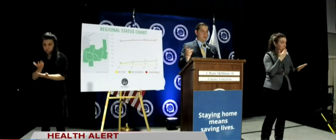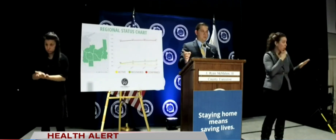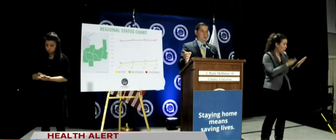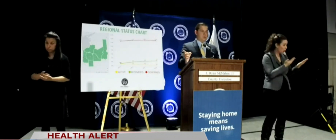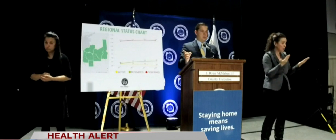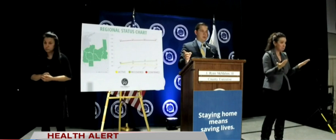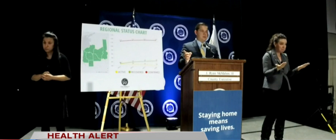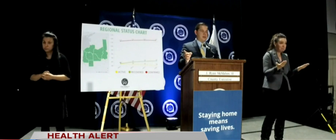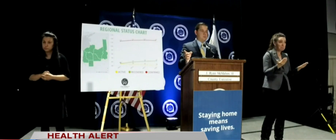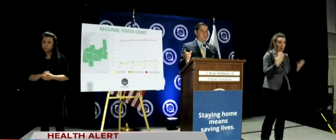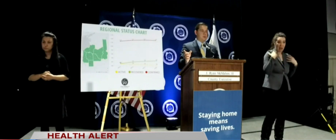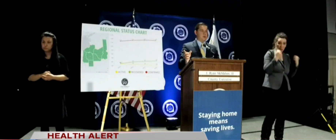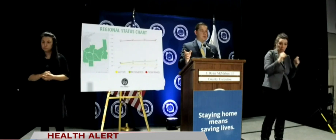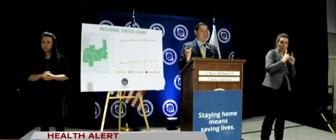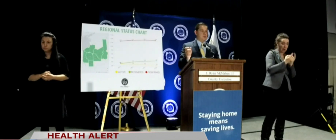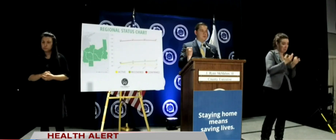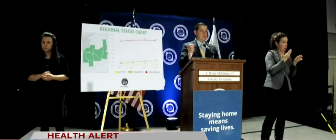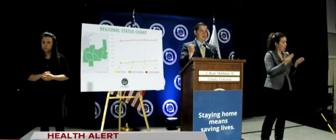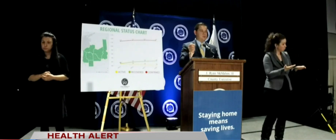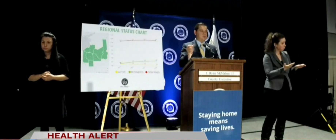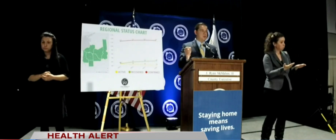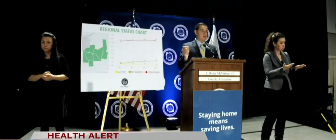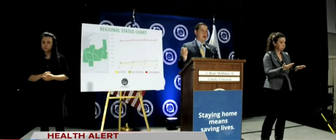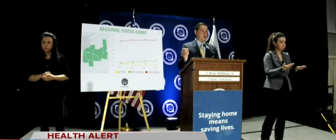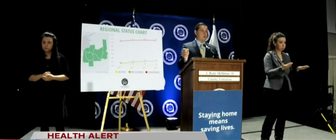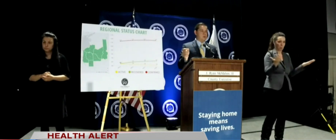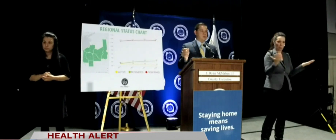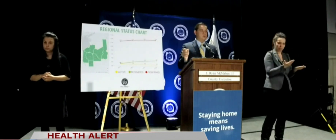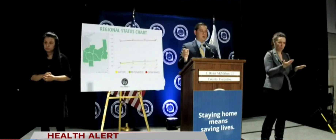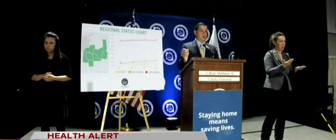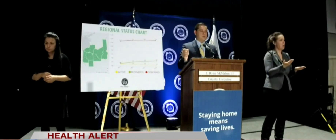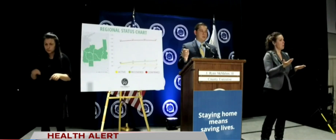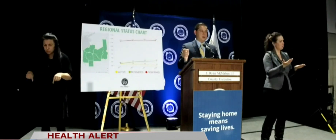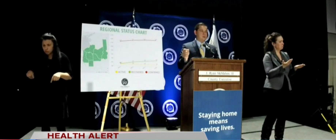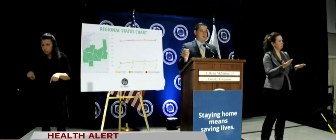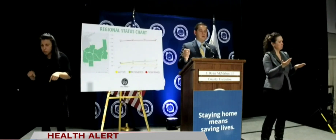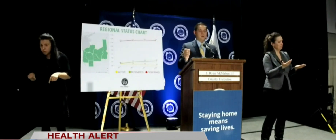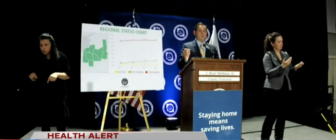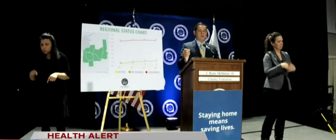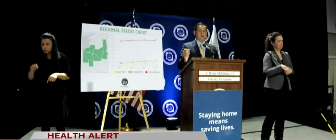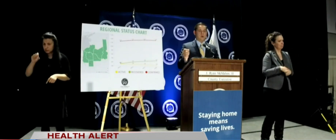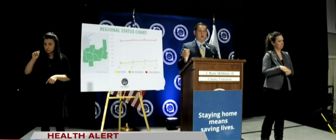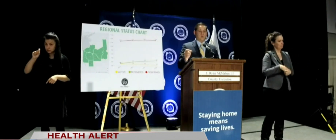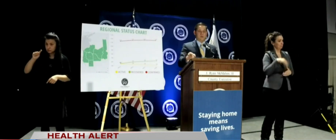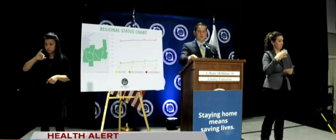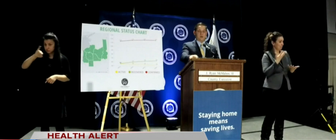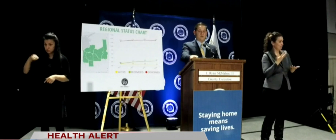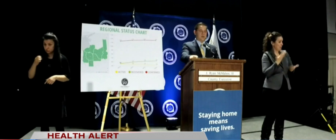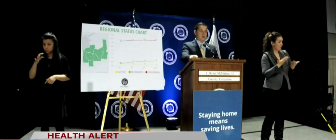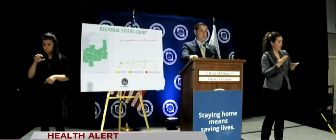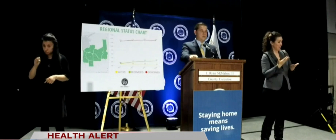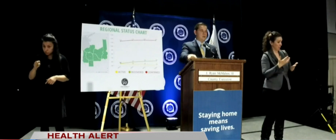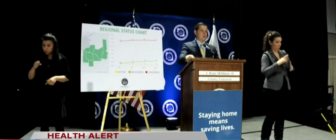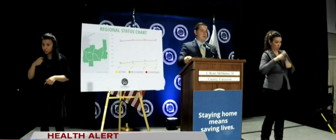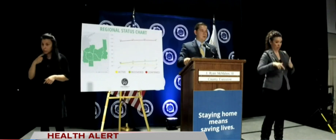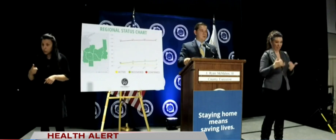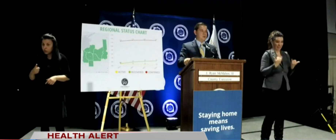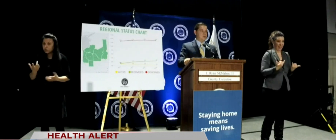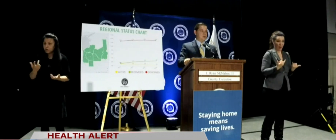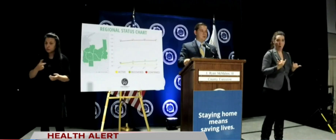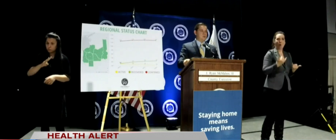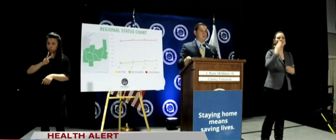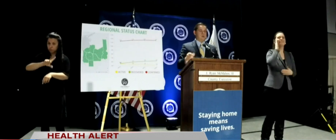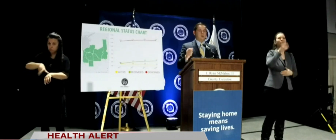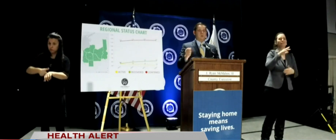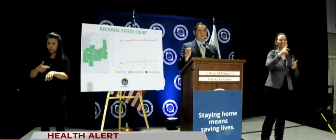with his ability at his hospital to give a test result in hours is critical to that. We can go, we think we have a case, they go to